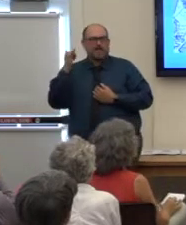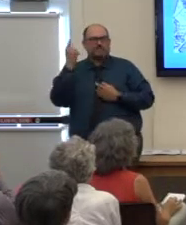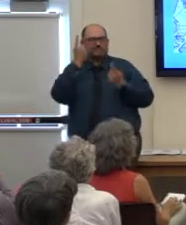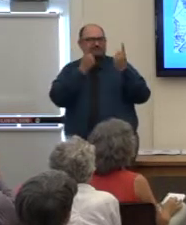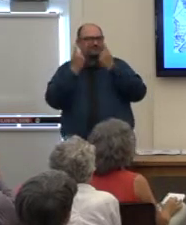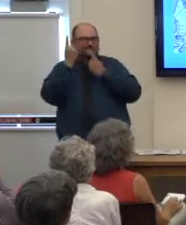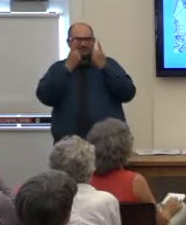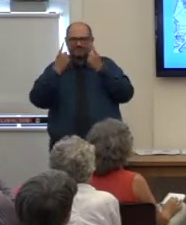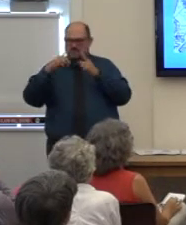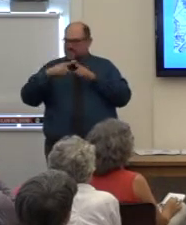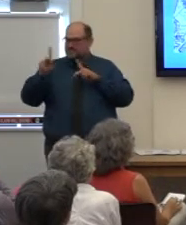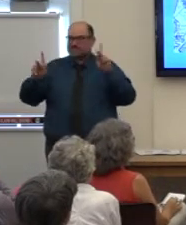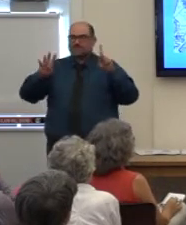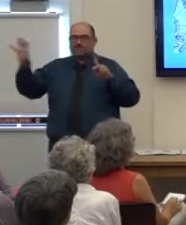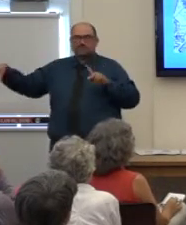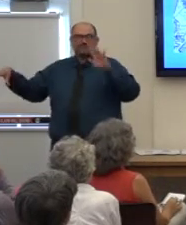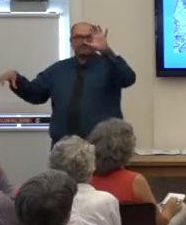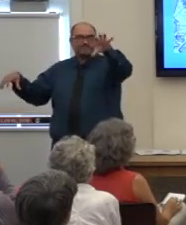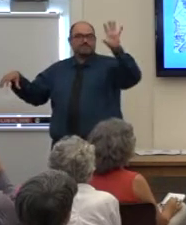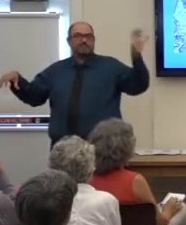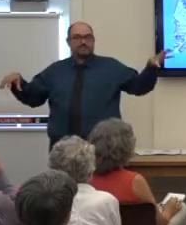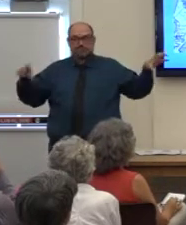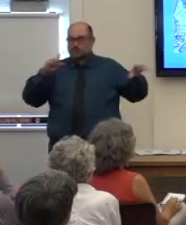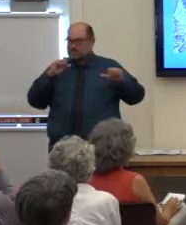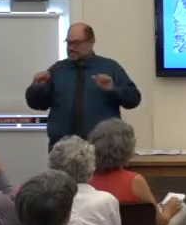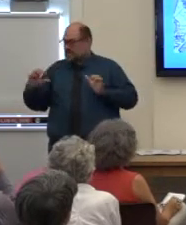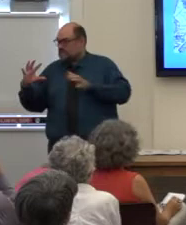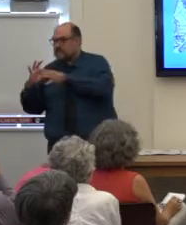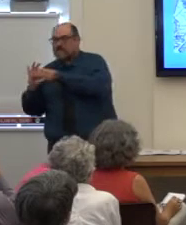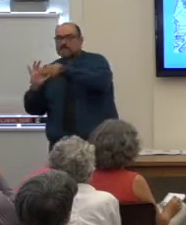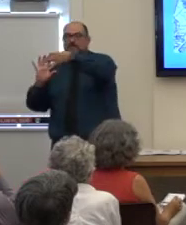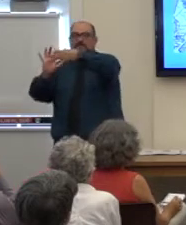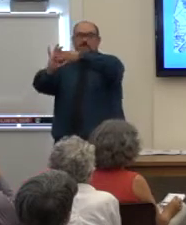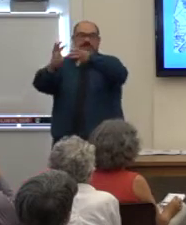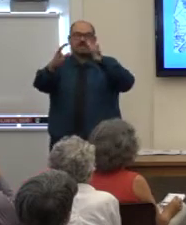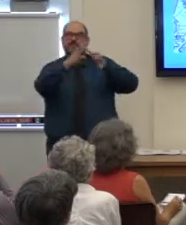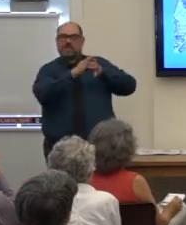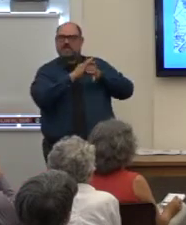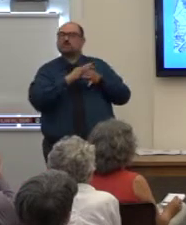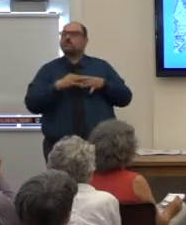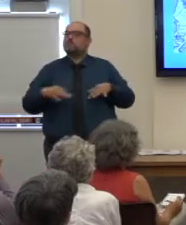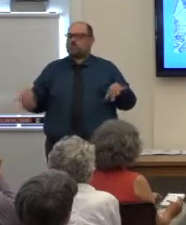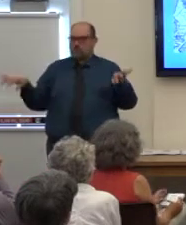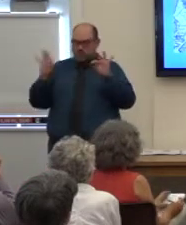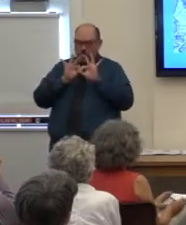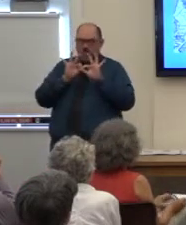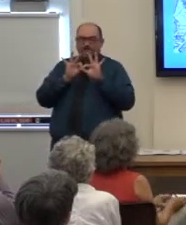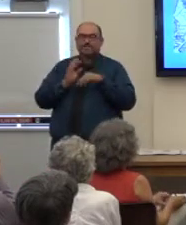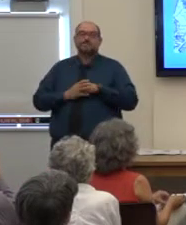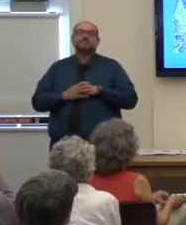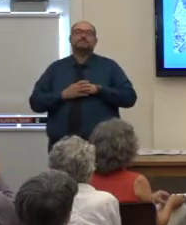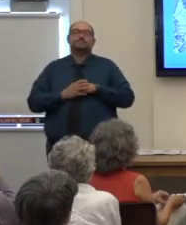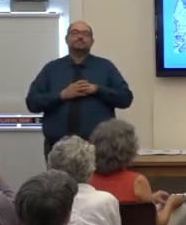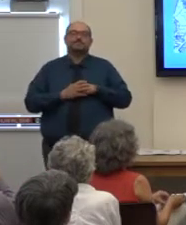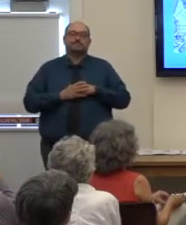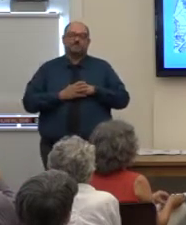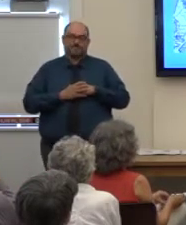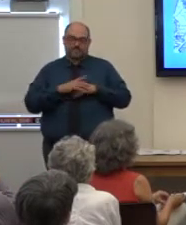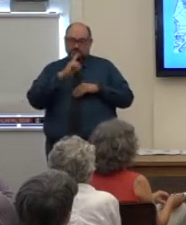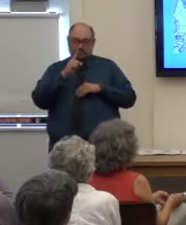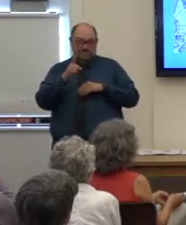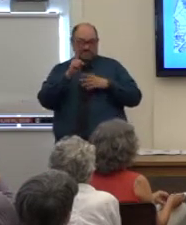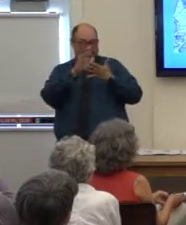more. This is one of those moments where I hit you over the head of how little we really know